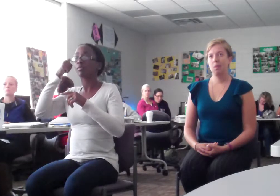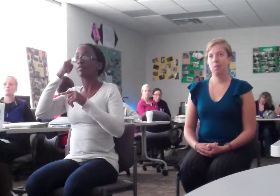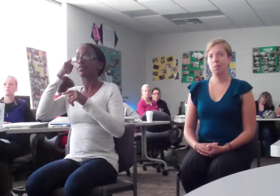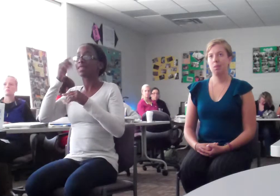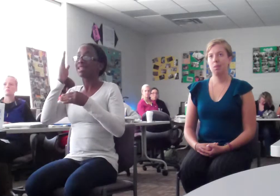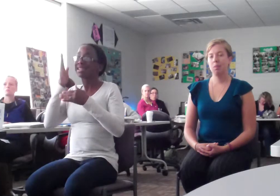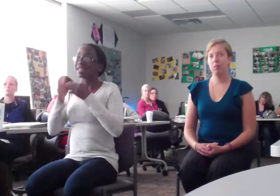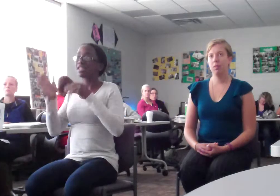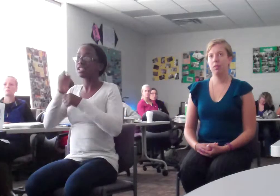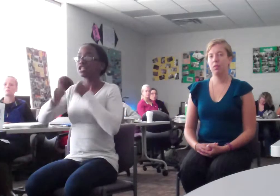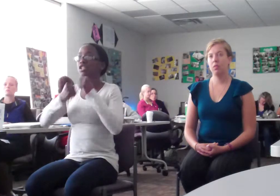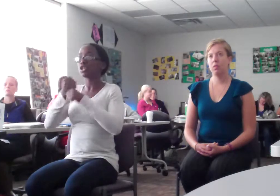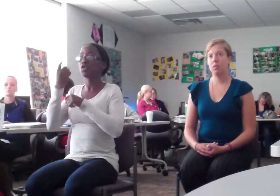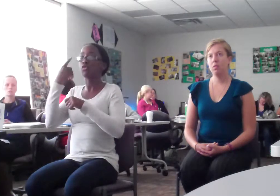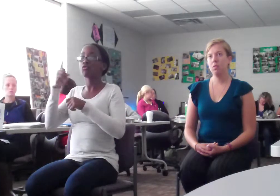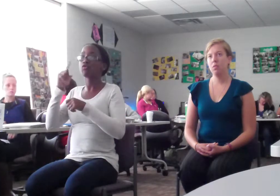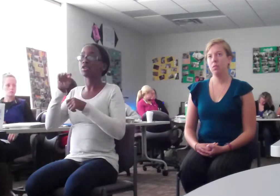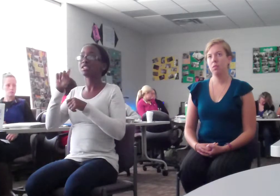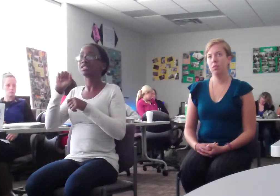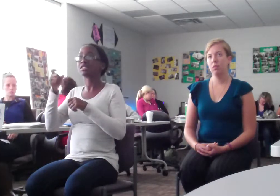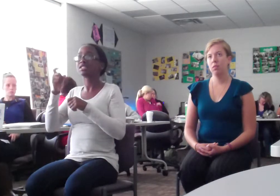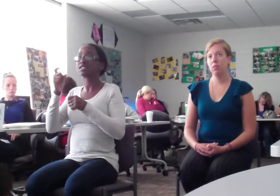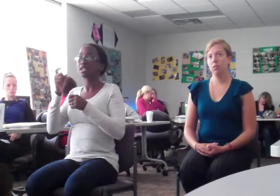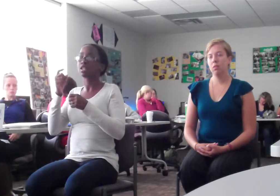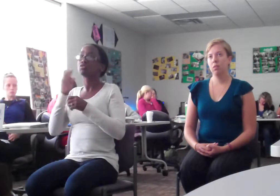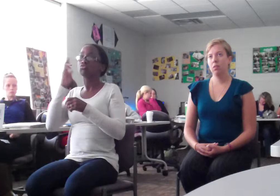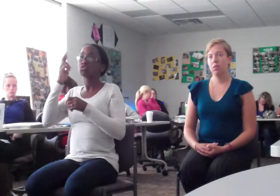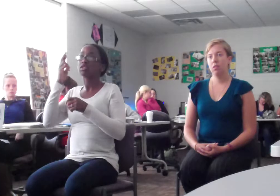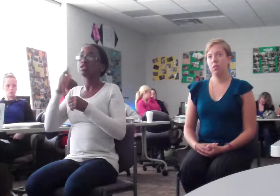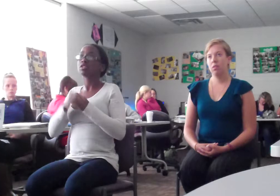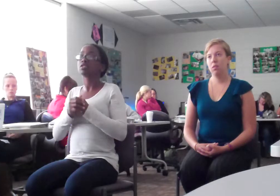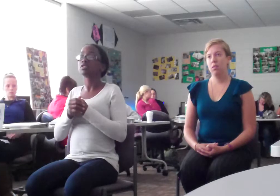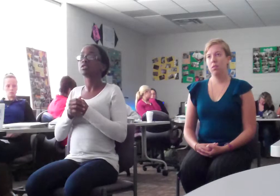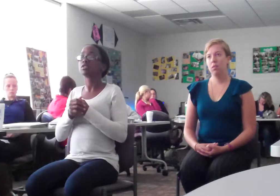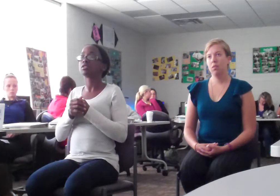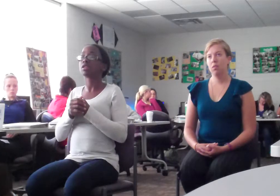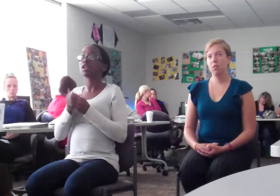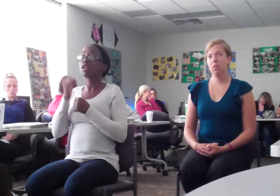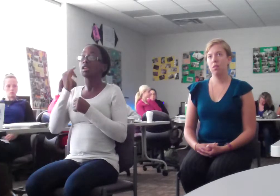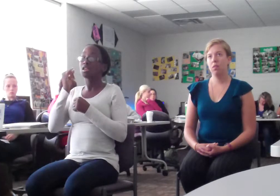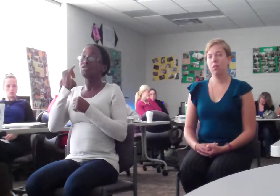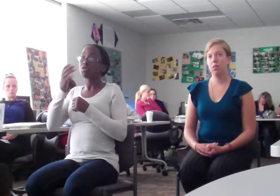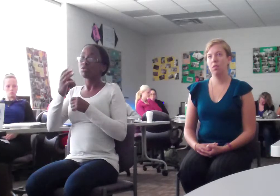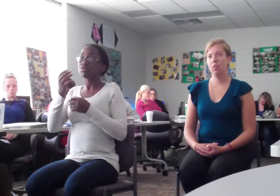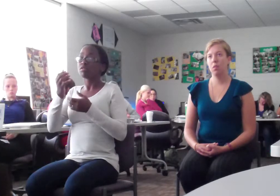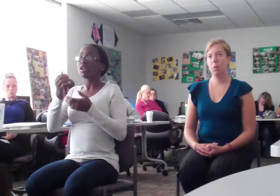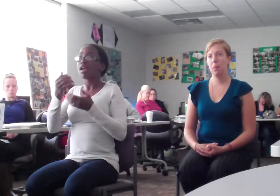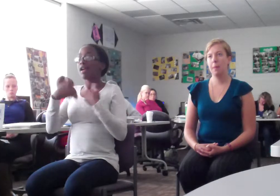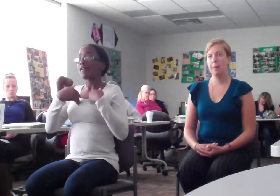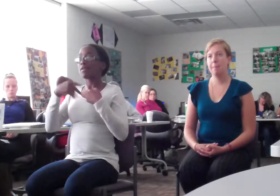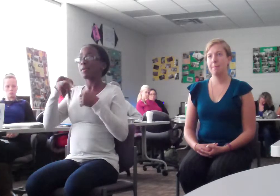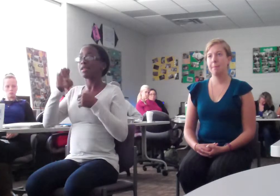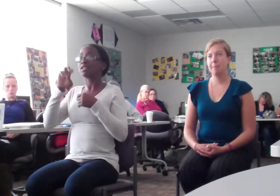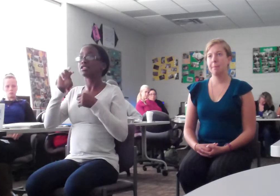tax purposes. As long as you're getting a pension from your place of employment.